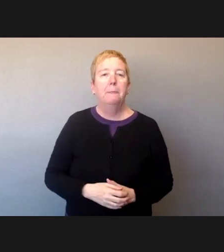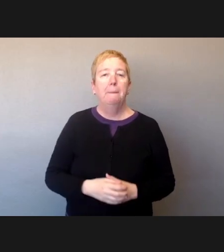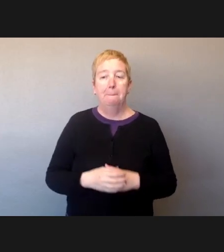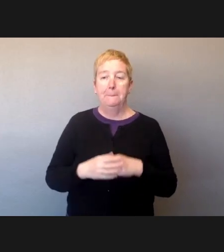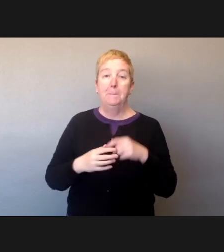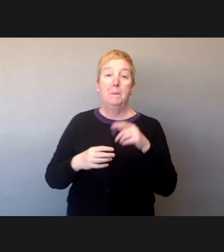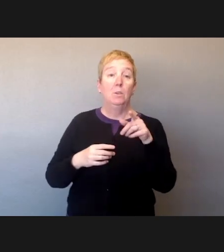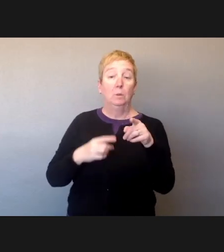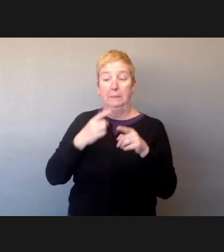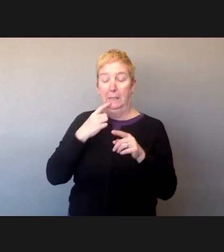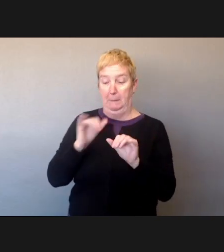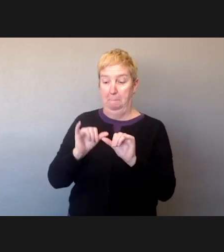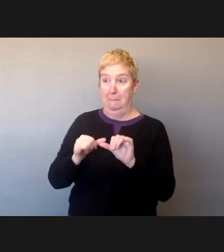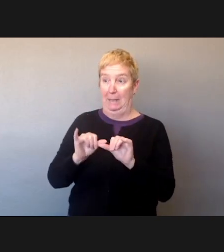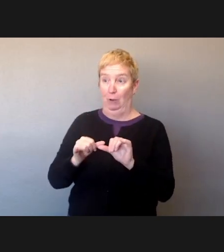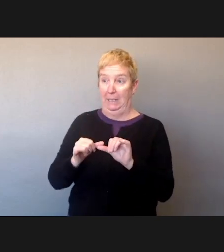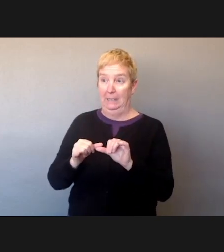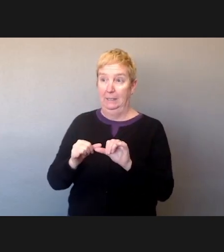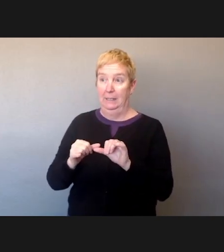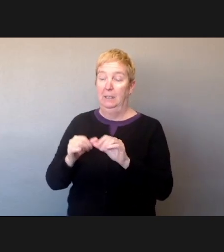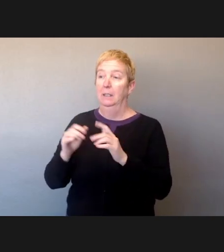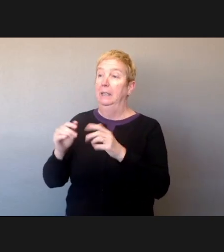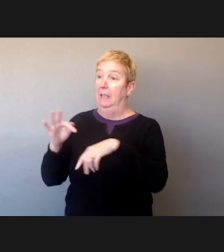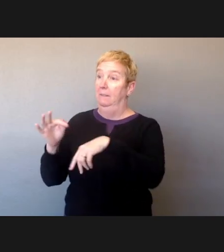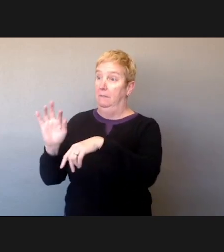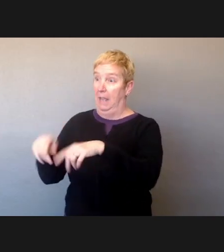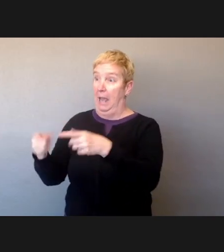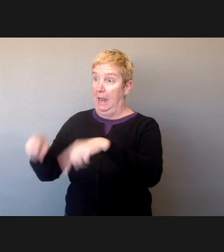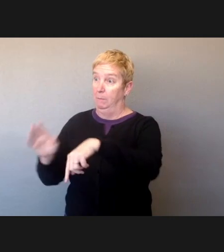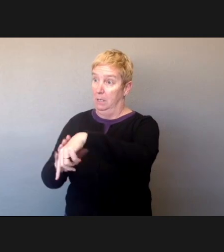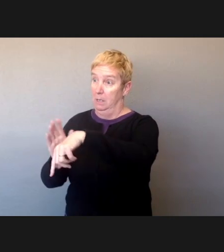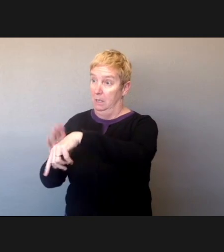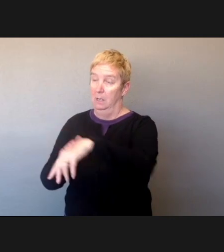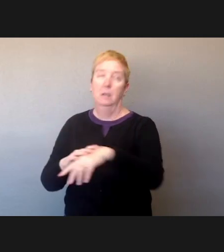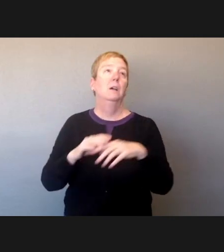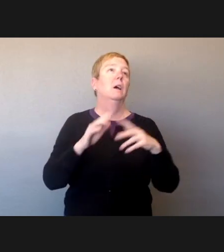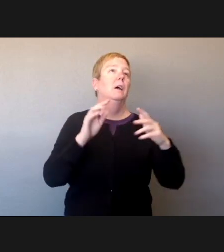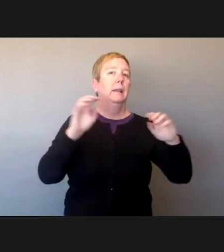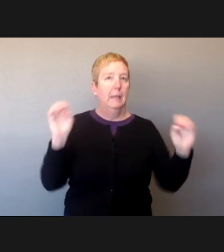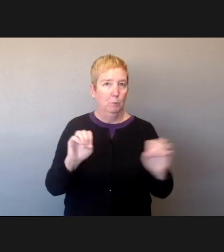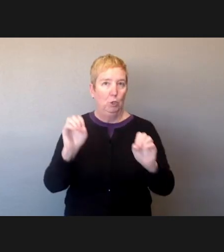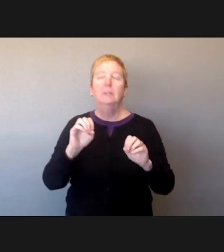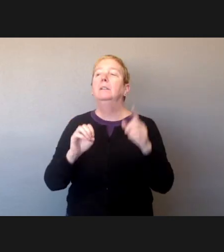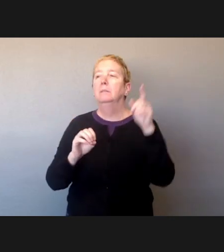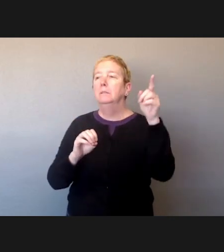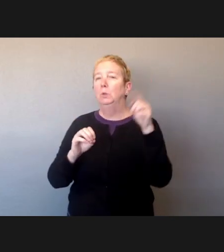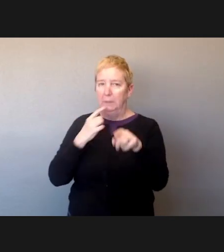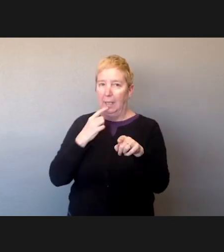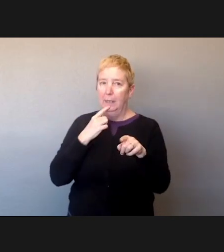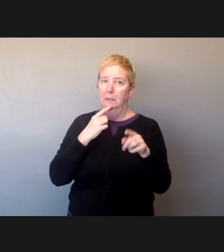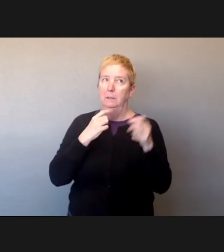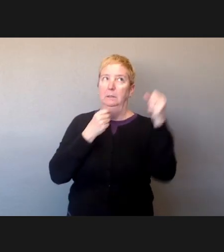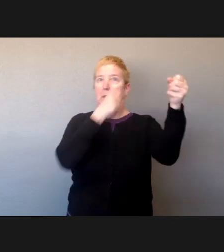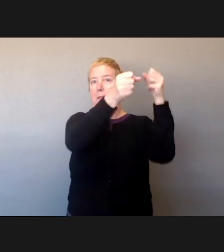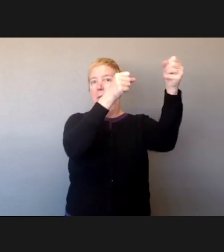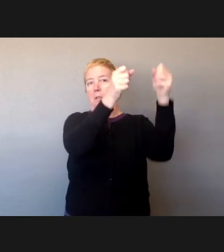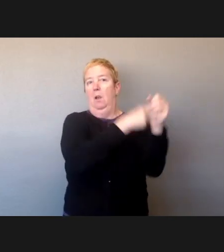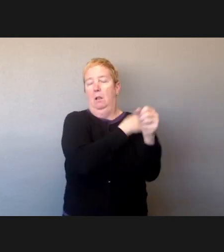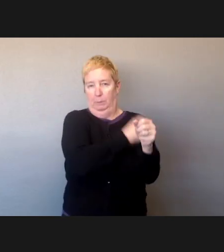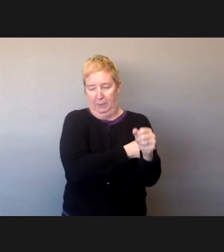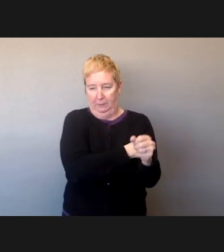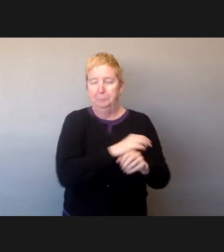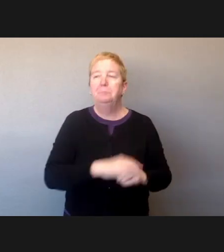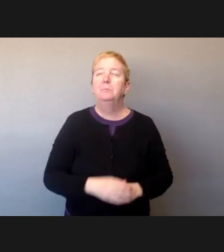looking forward will be hospitalizations, I just want to bring into this, I mean, hospitalizations are